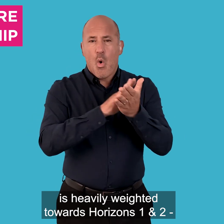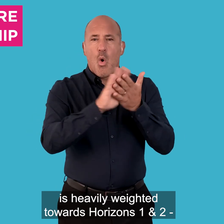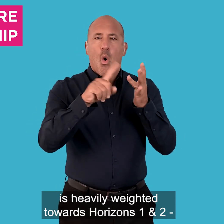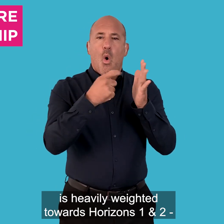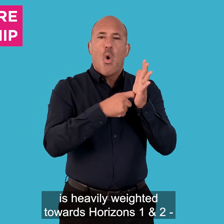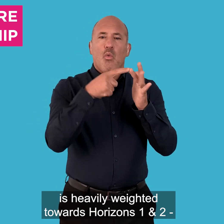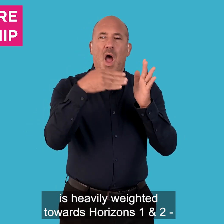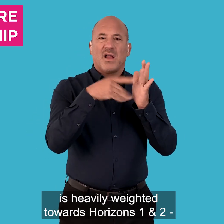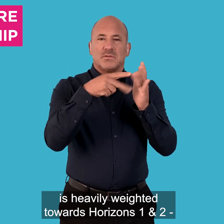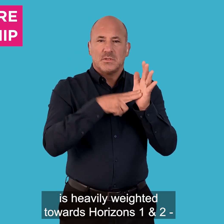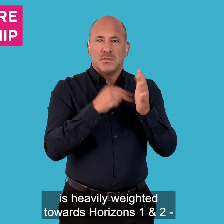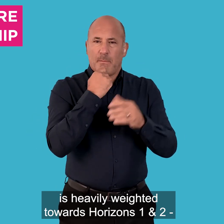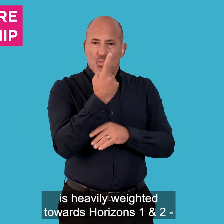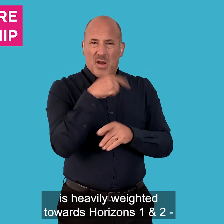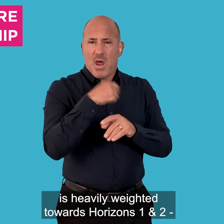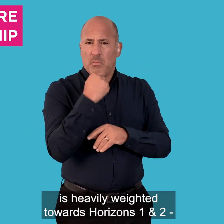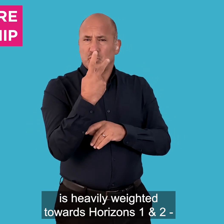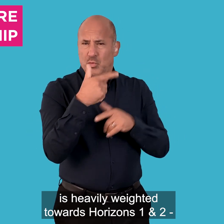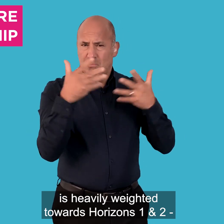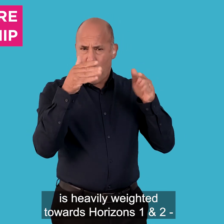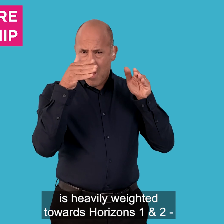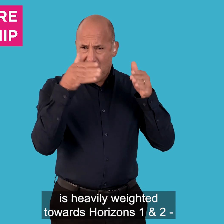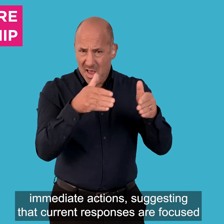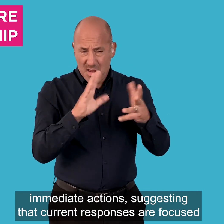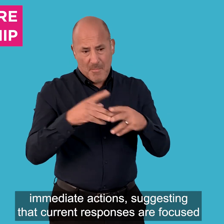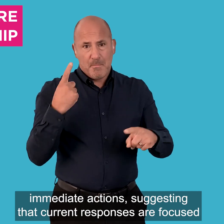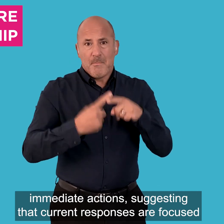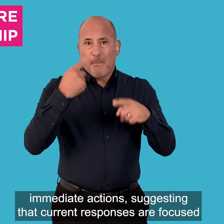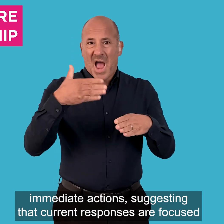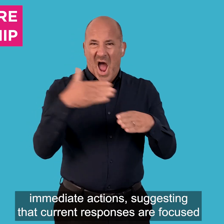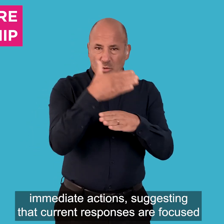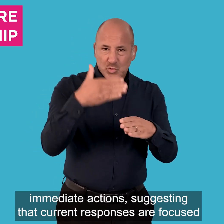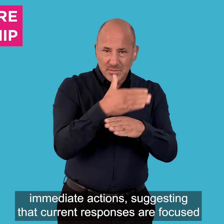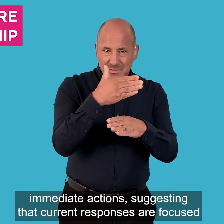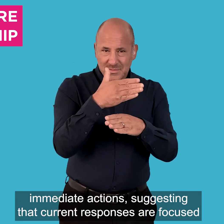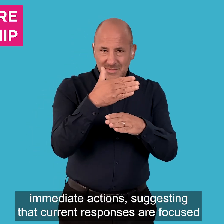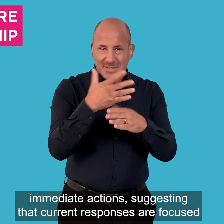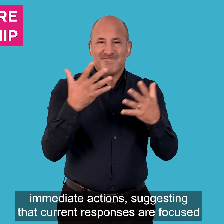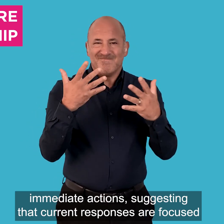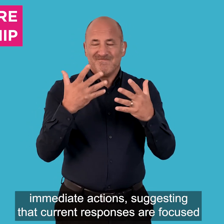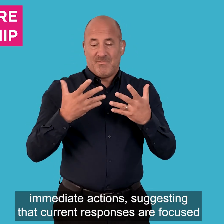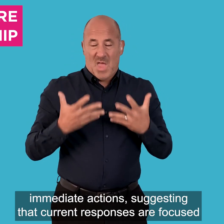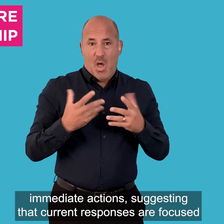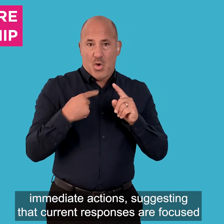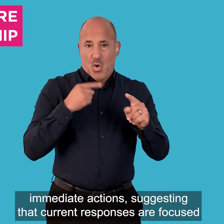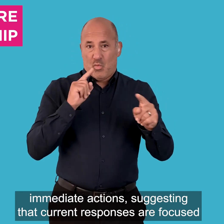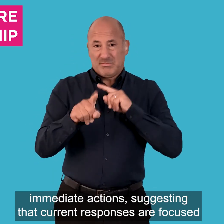heavily weighted towards Horizons 1 and 2. Immediate actions suggesting that current responses